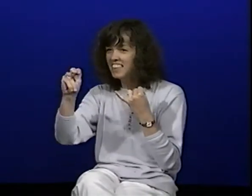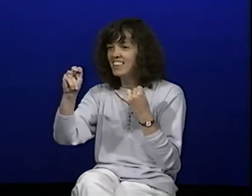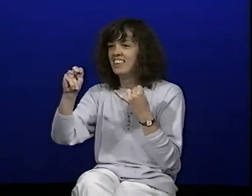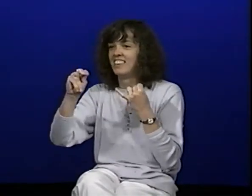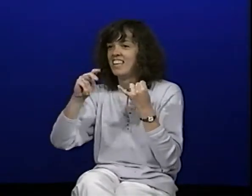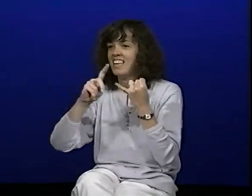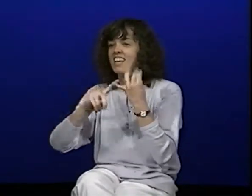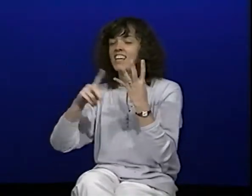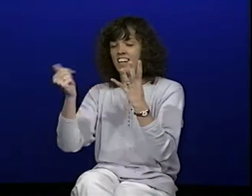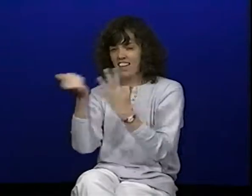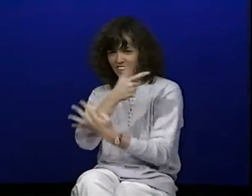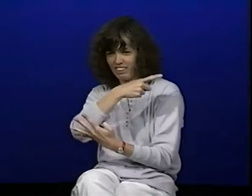cinnamon.